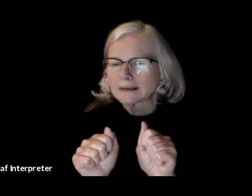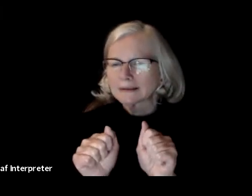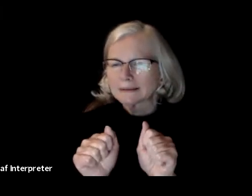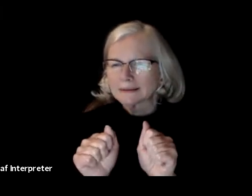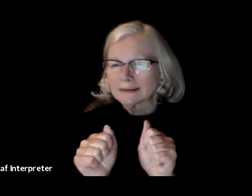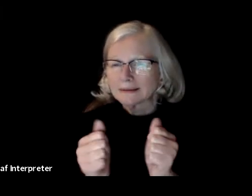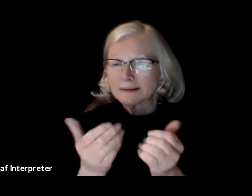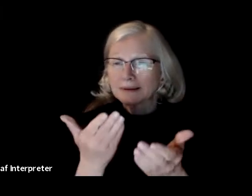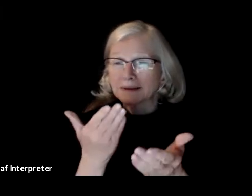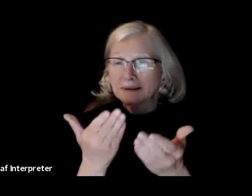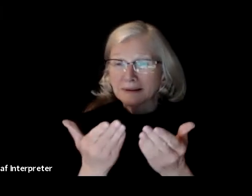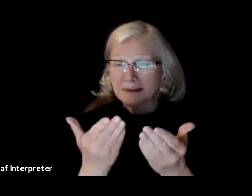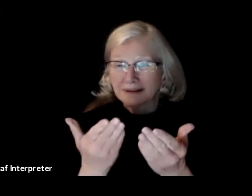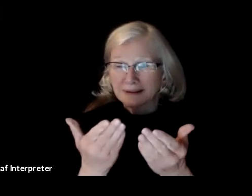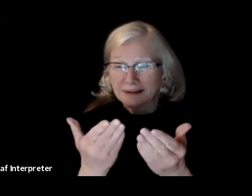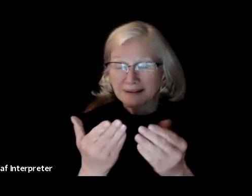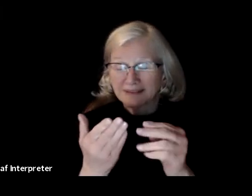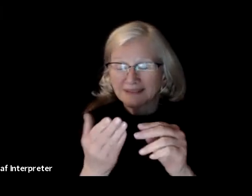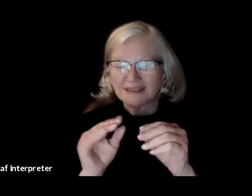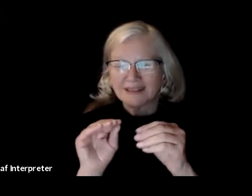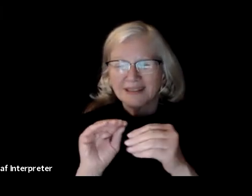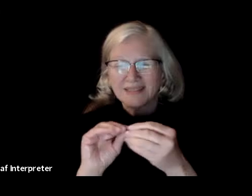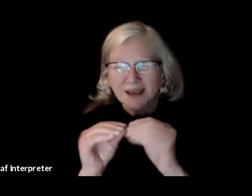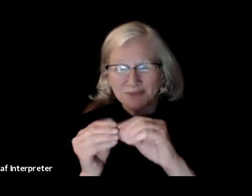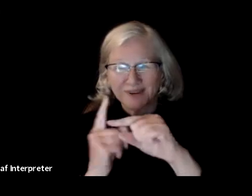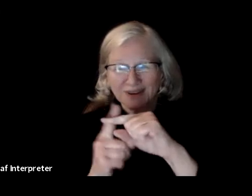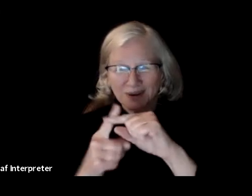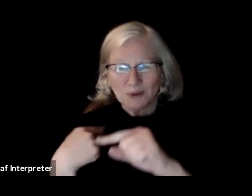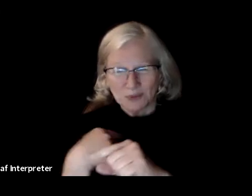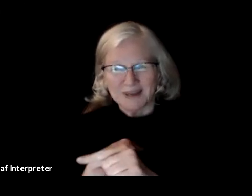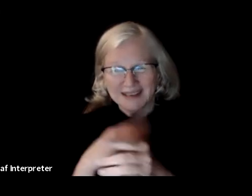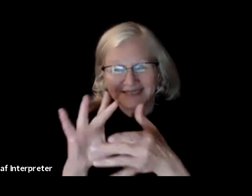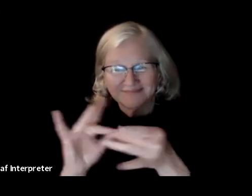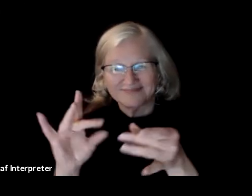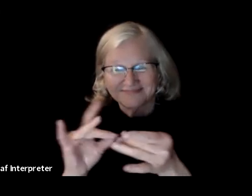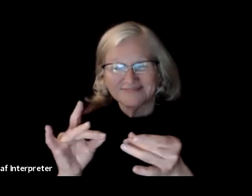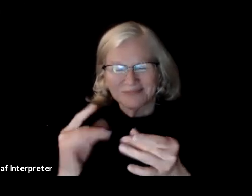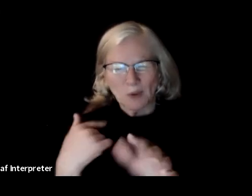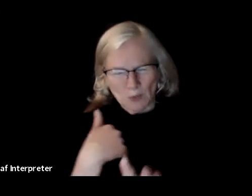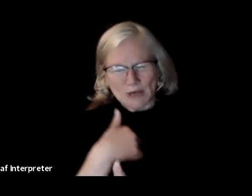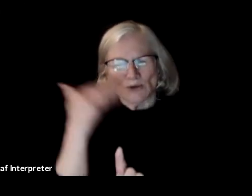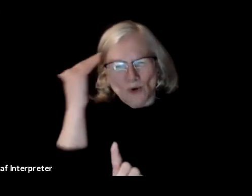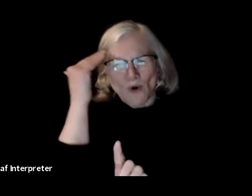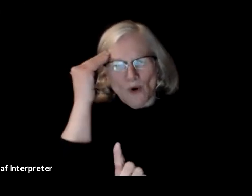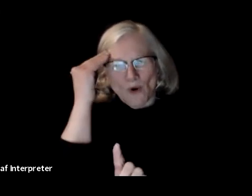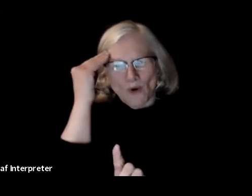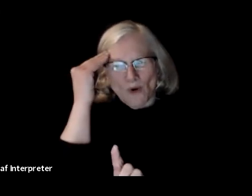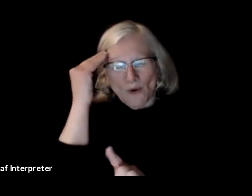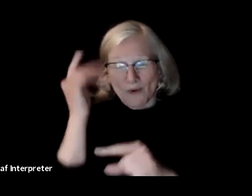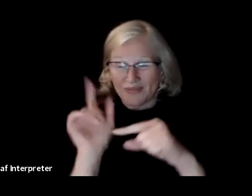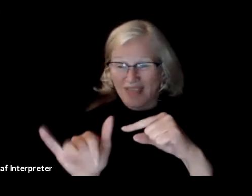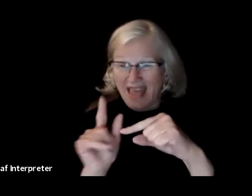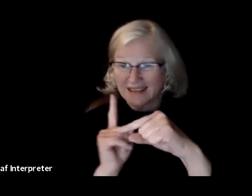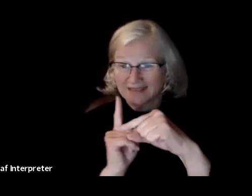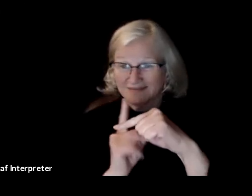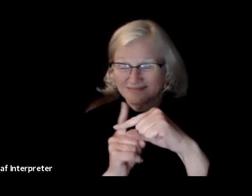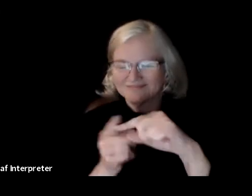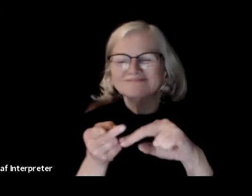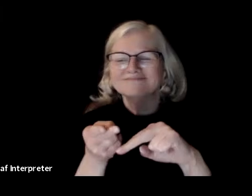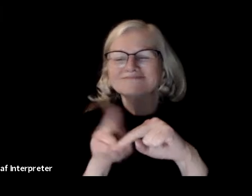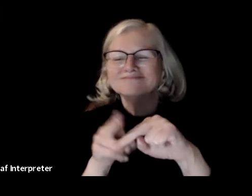outcomes that flow from that in terms of long-term health concerns, as well as hospitalizations and even